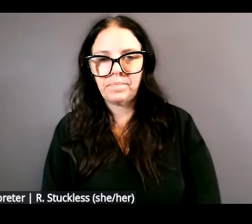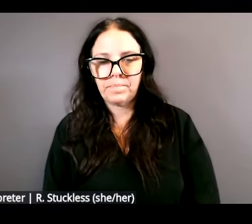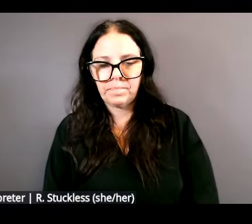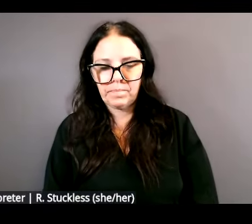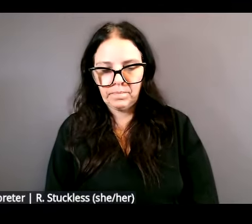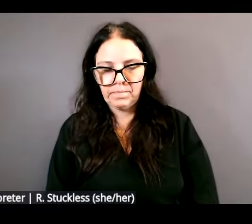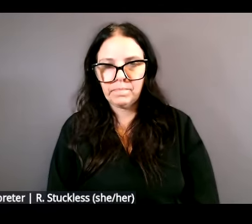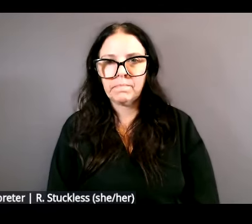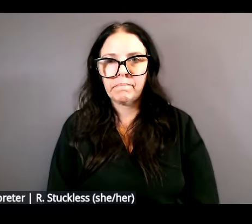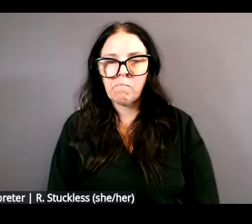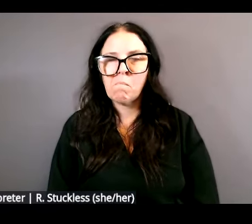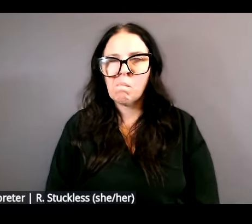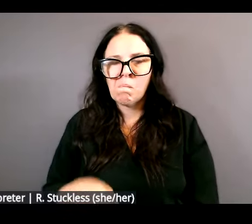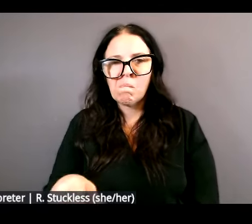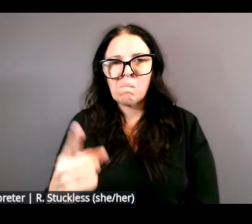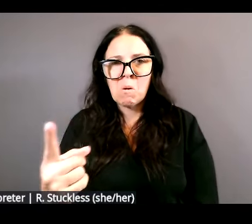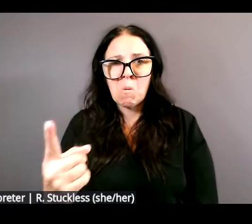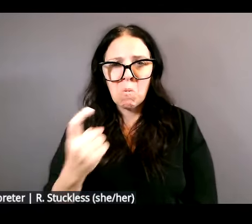Interesting question.